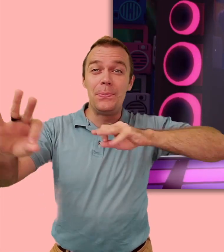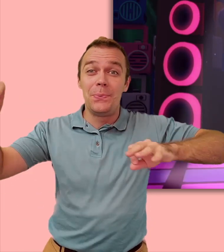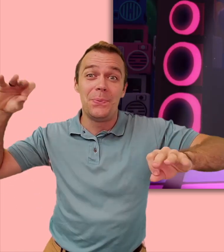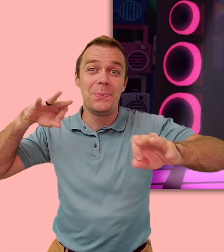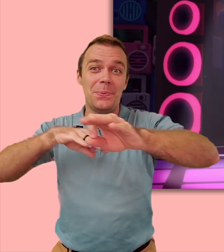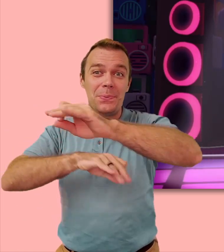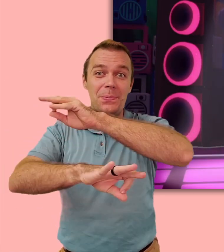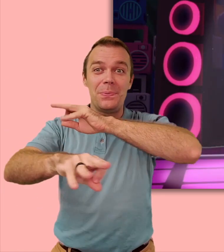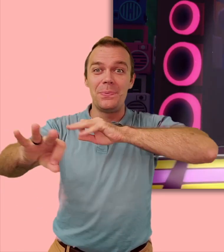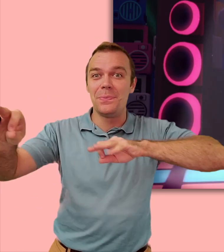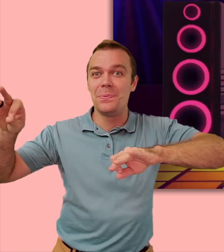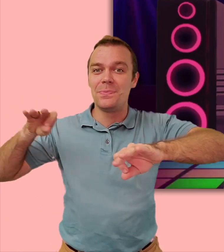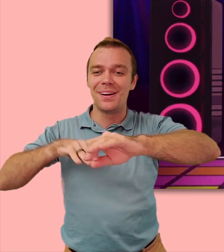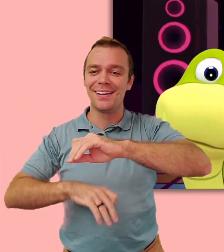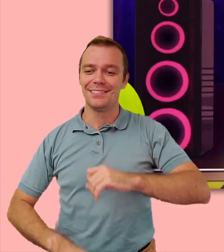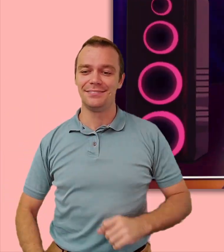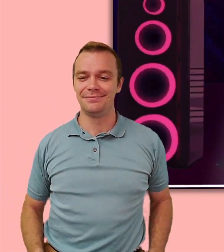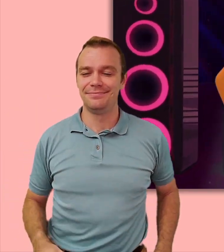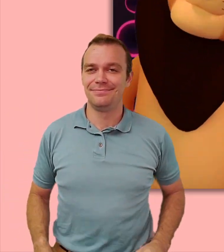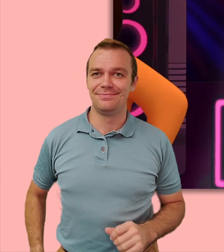buzz buzz buzz.